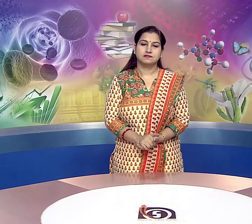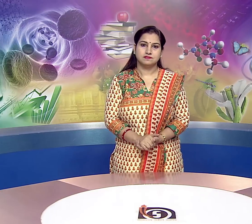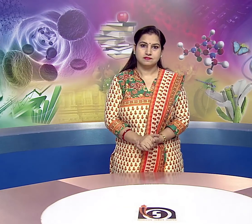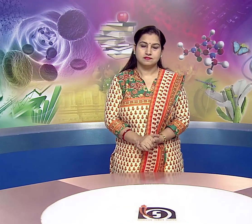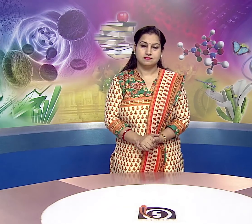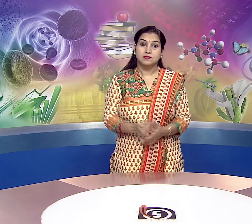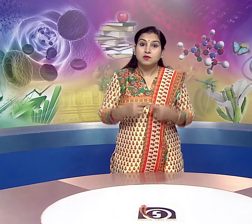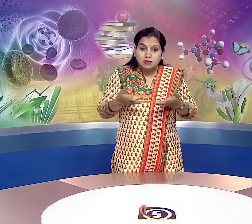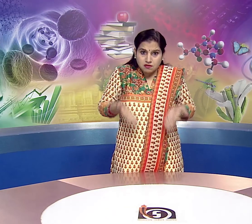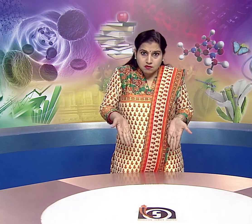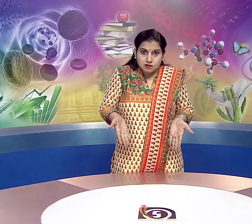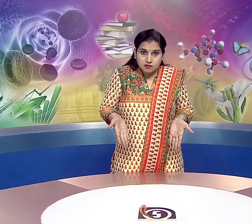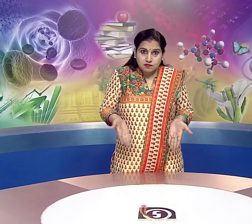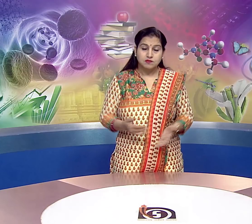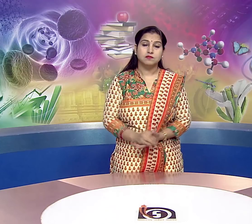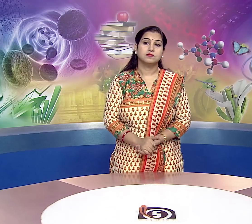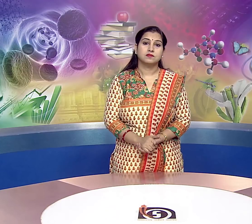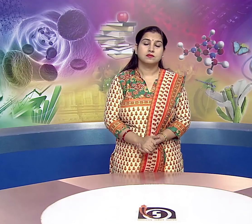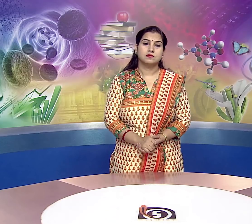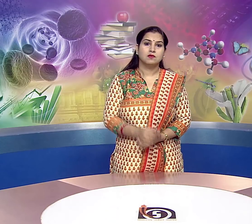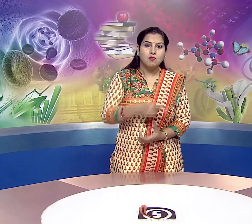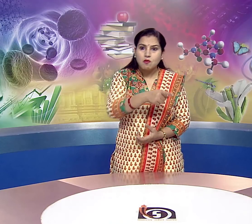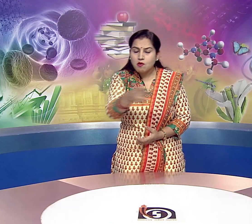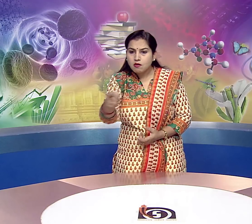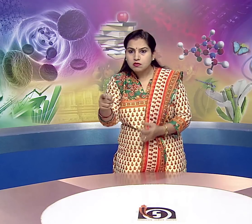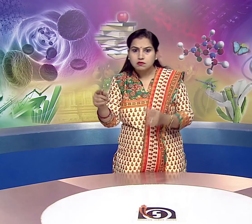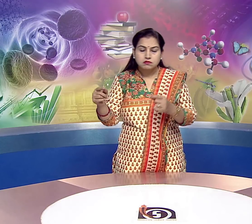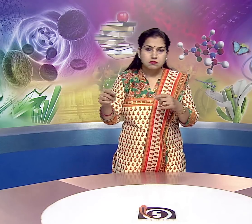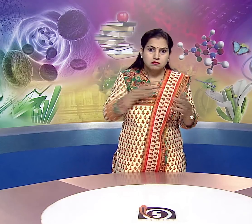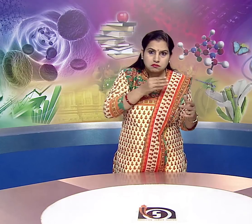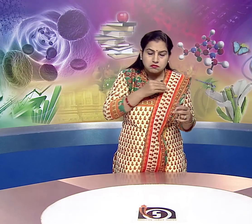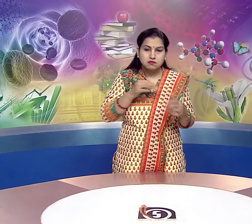But now they were ruffled and fearful.